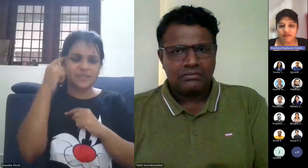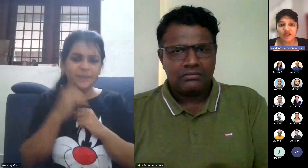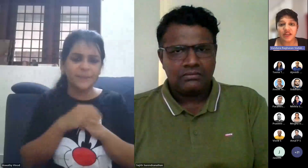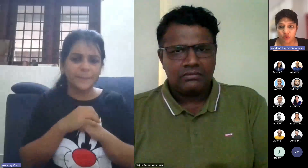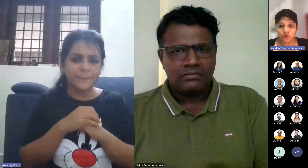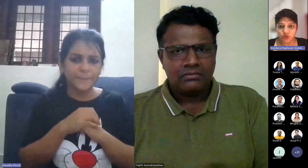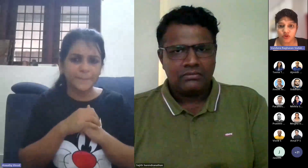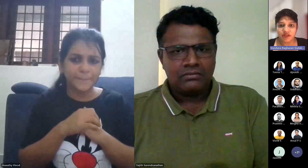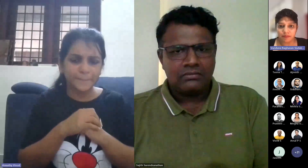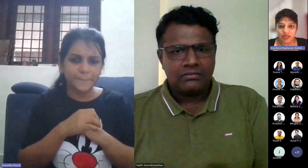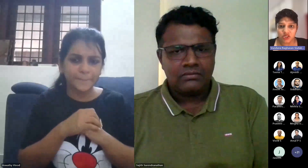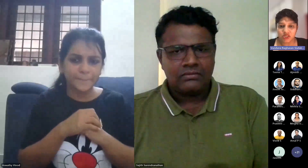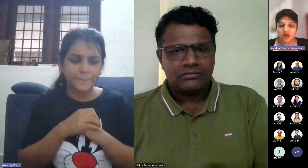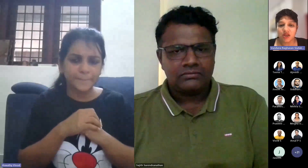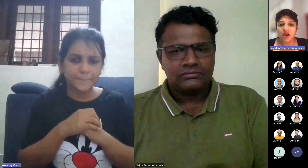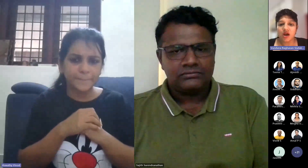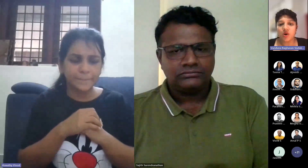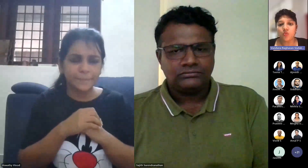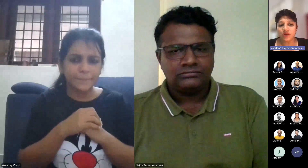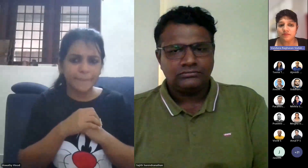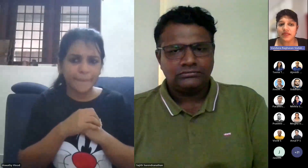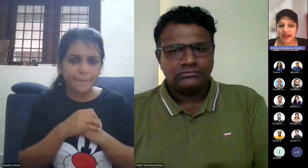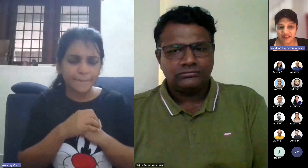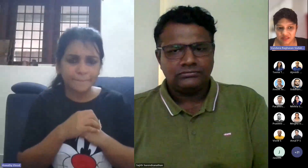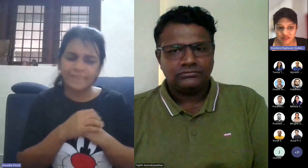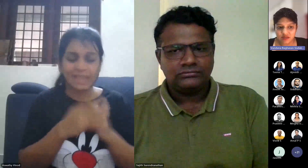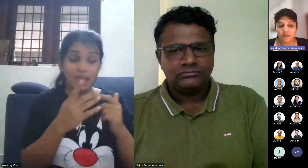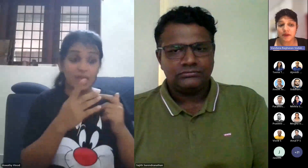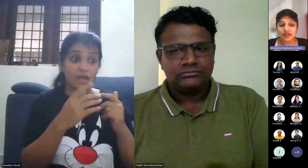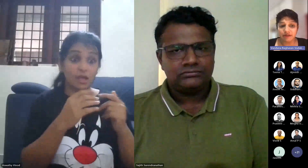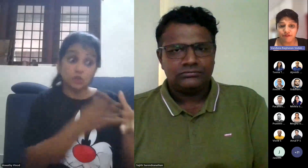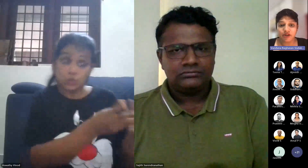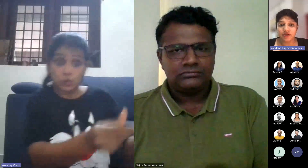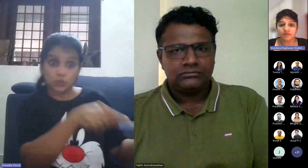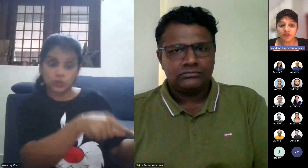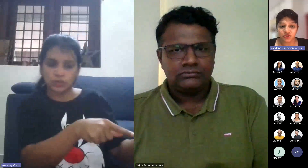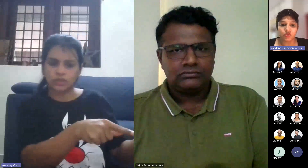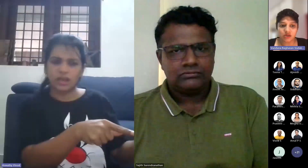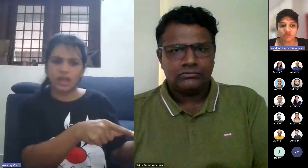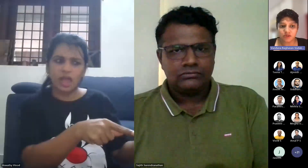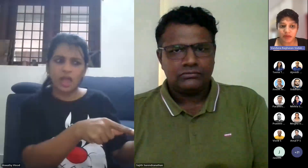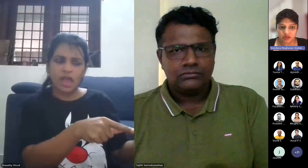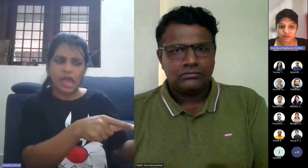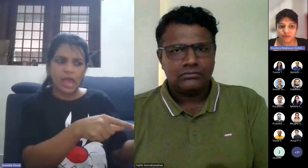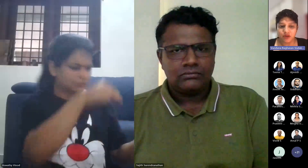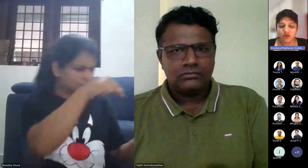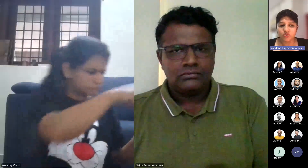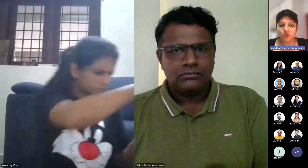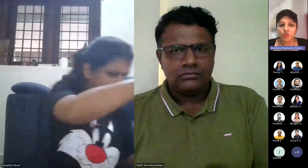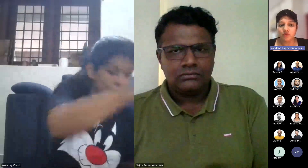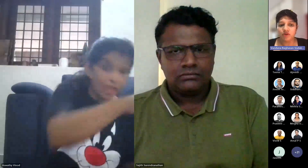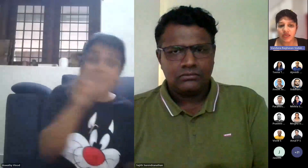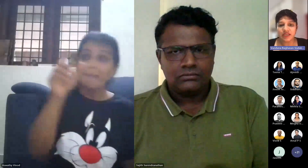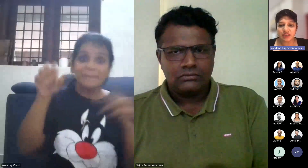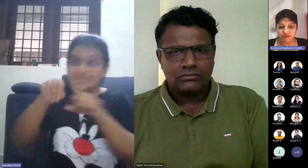or every output of the application, how will it be accessed by different personas of the spectrum?